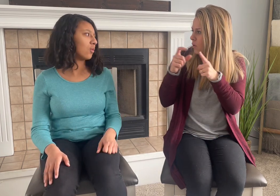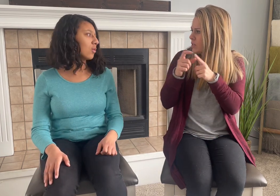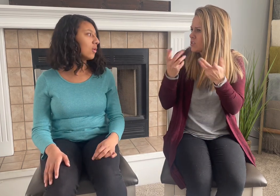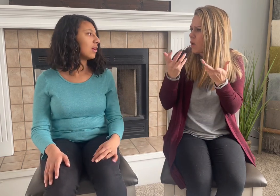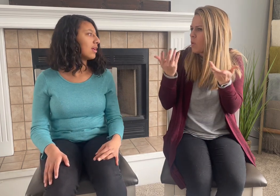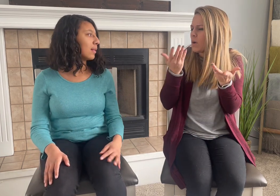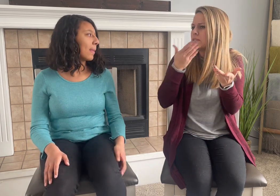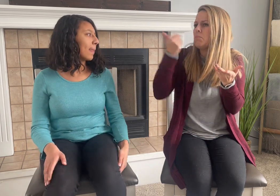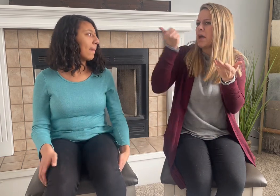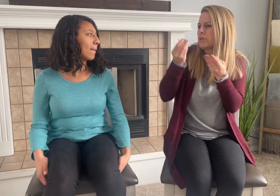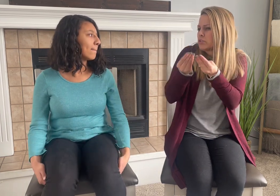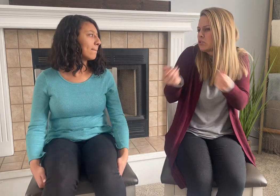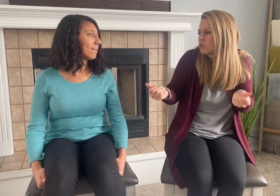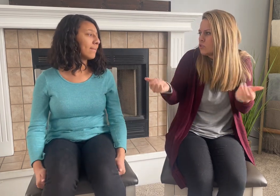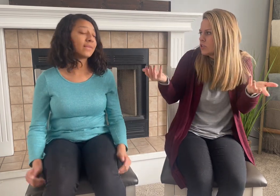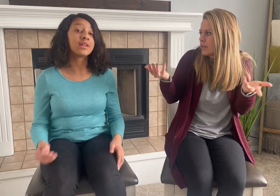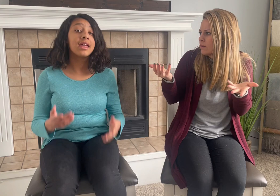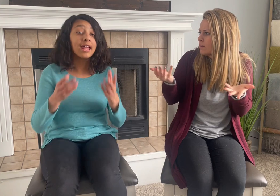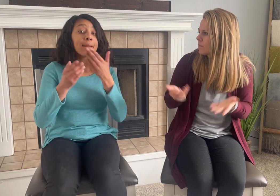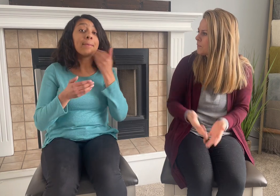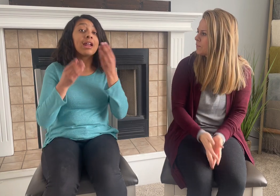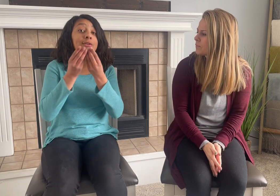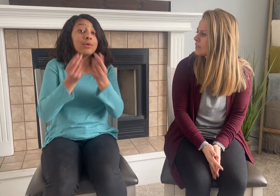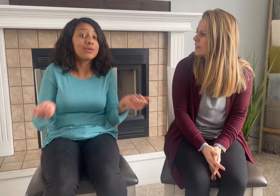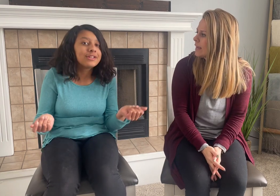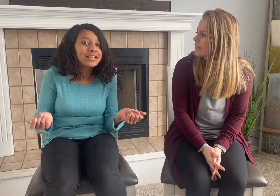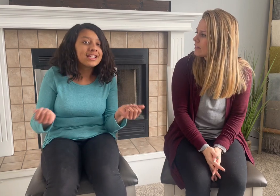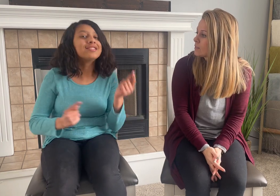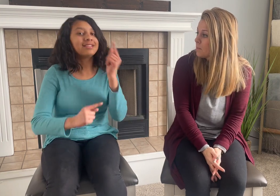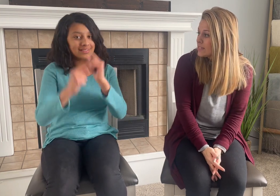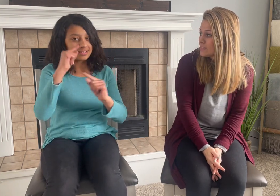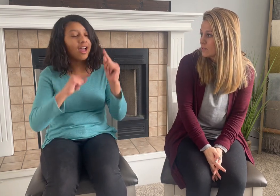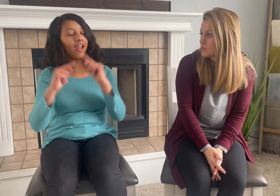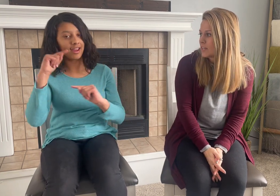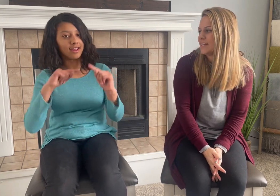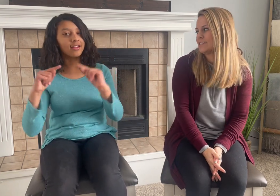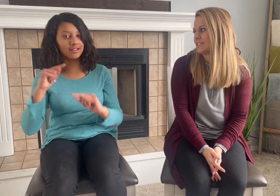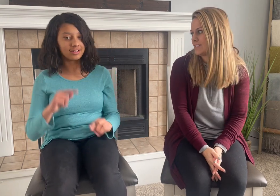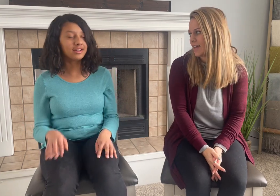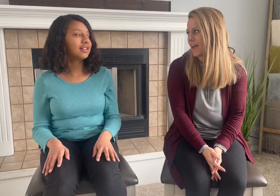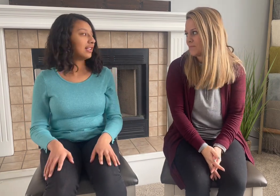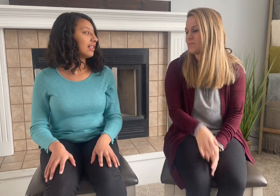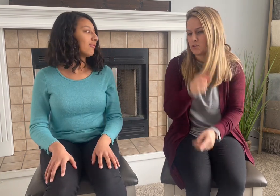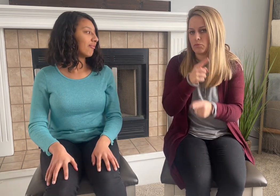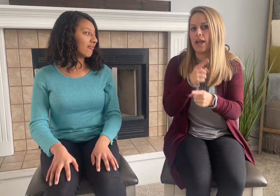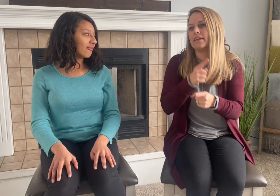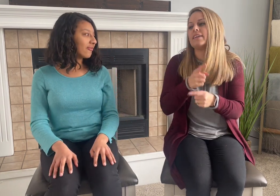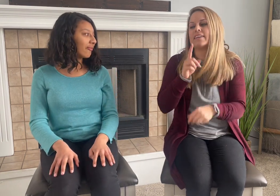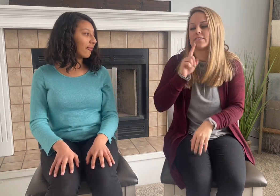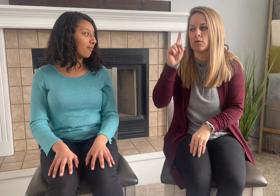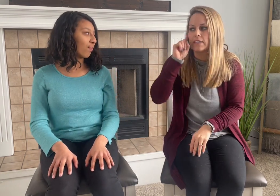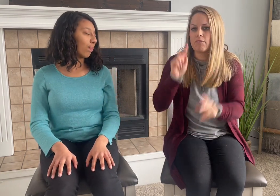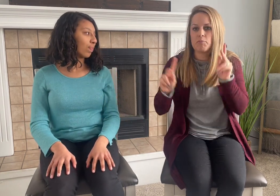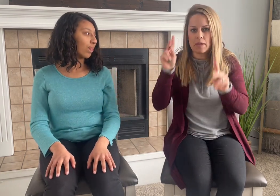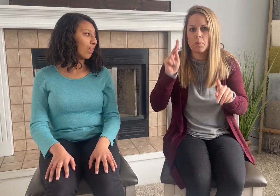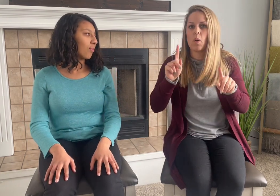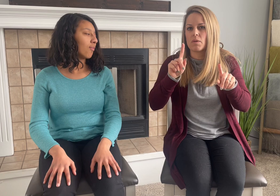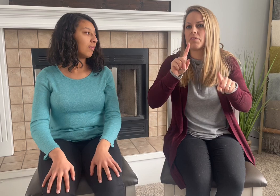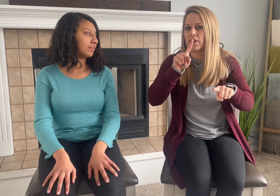words. So what's a better solution? The best solution is to sign, right? So Deaf people, there